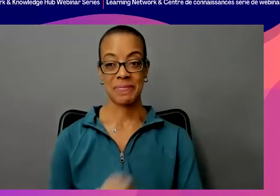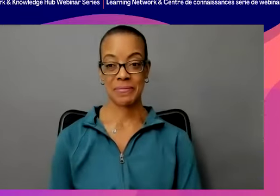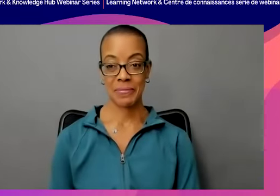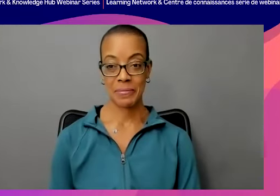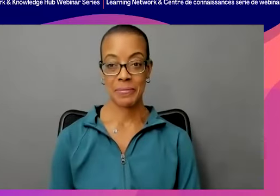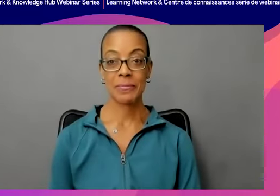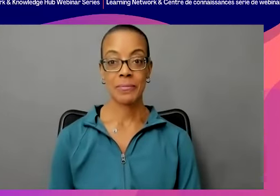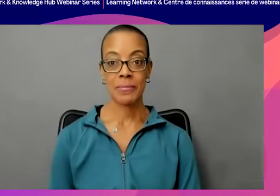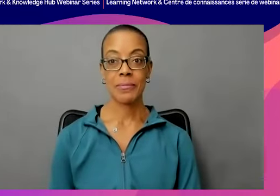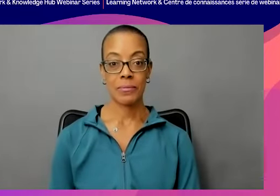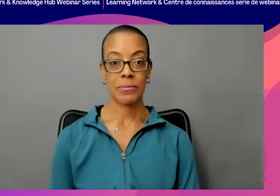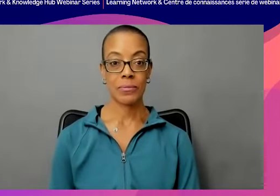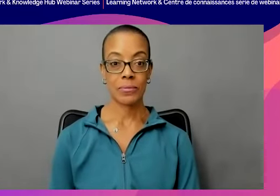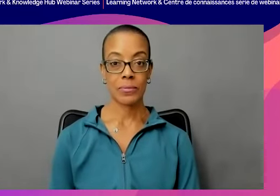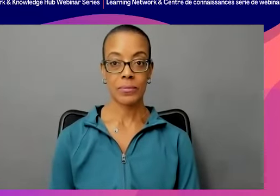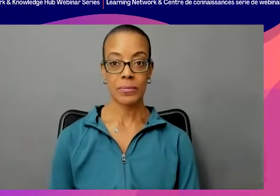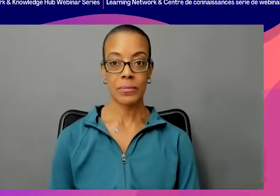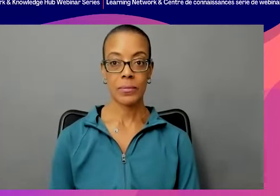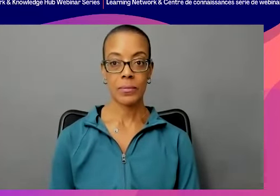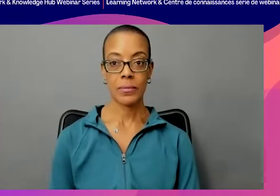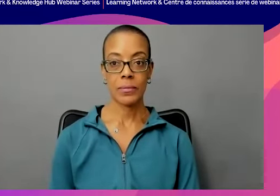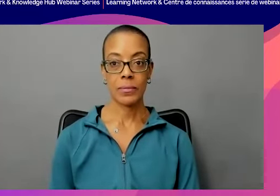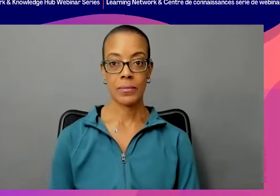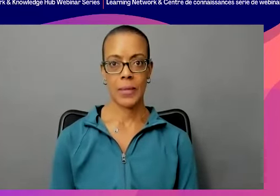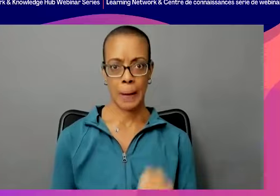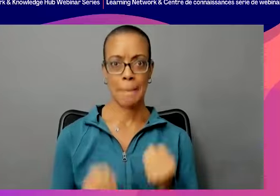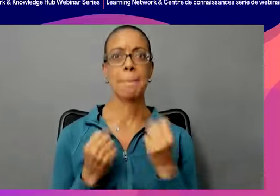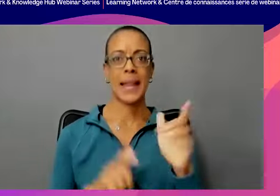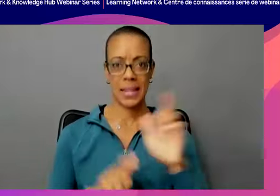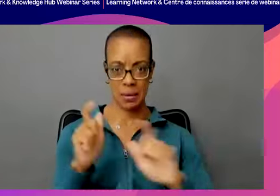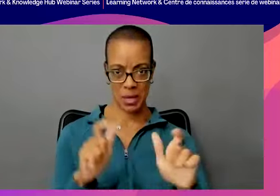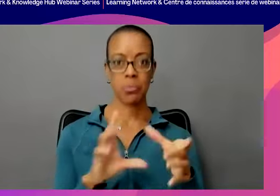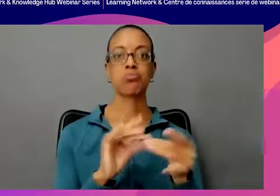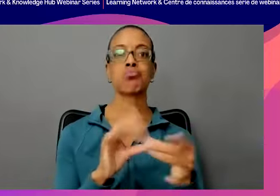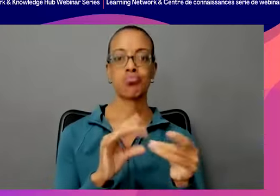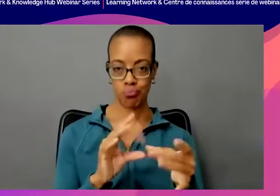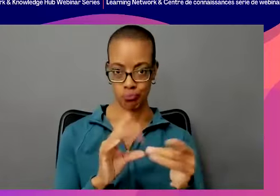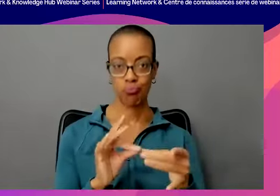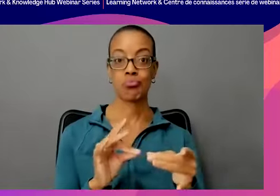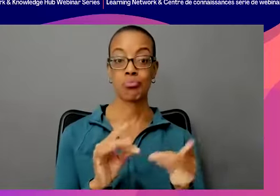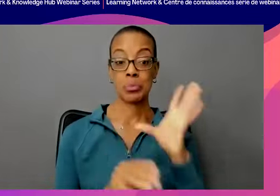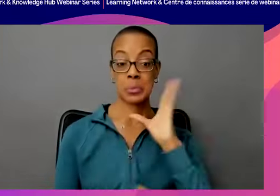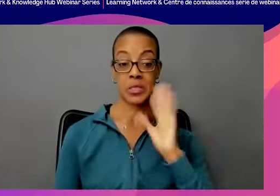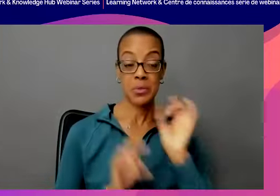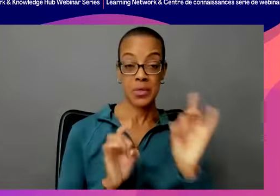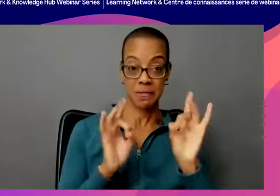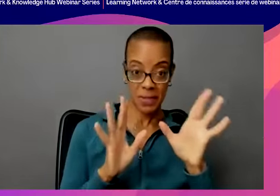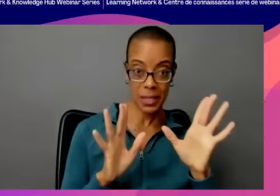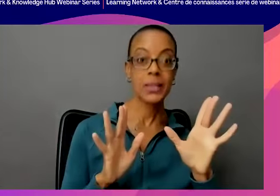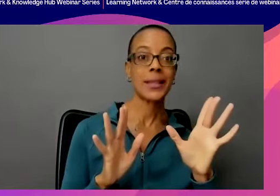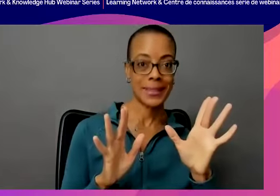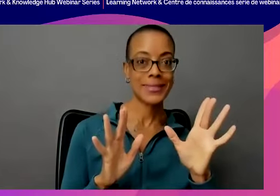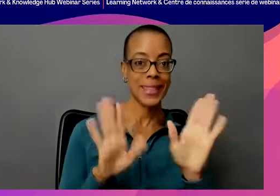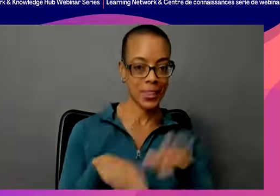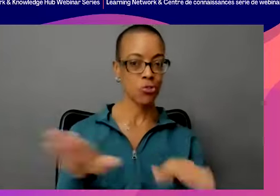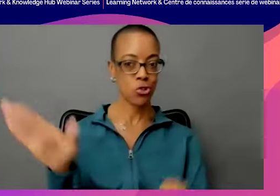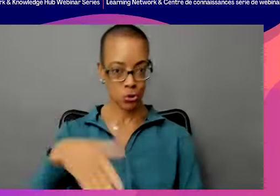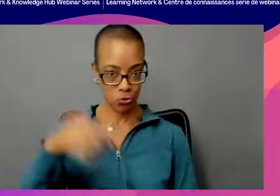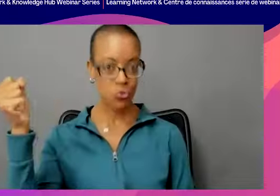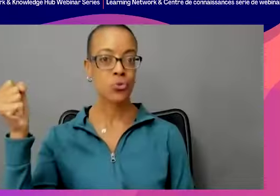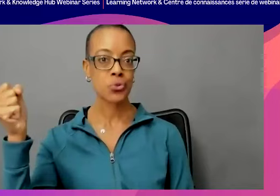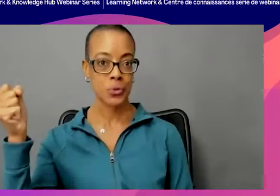our participants shared having their children removed from them after they experienced violence and contribute to blame. They put themselves